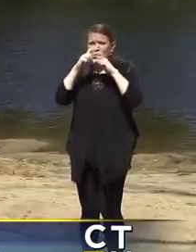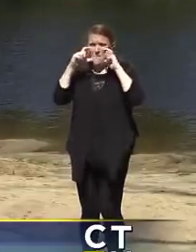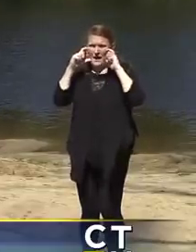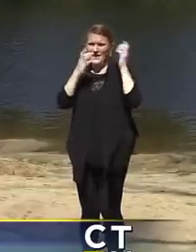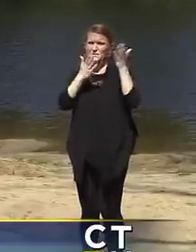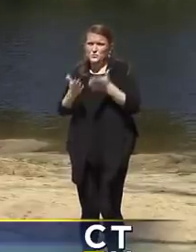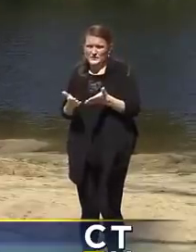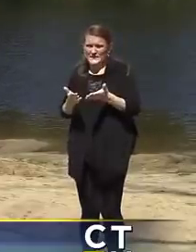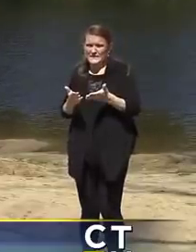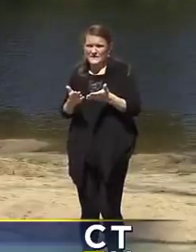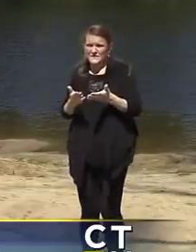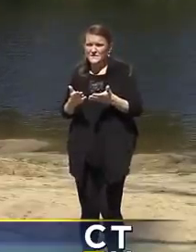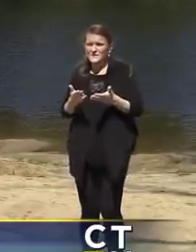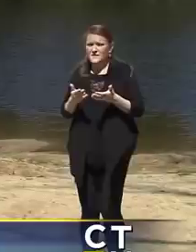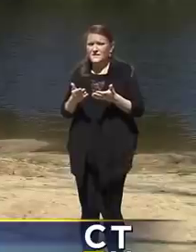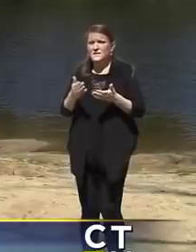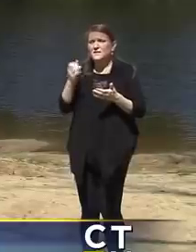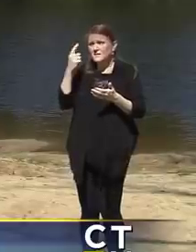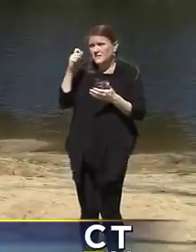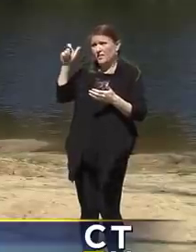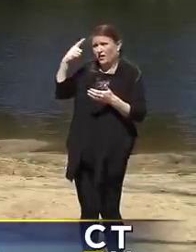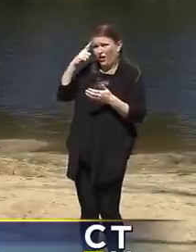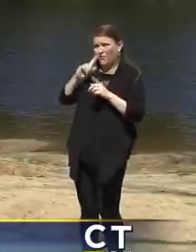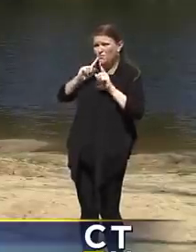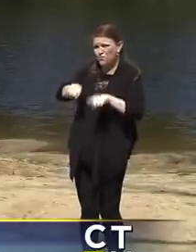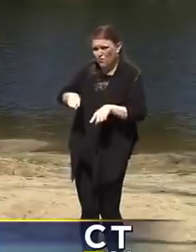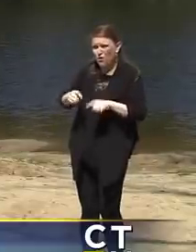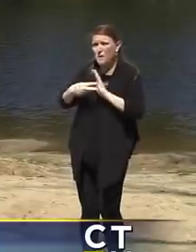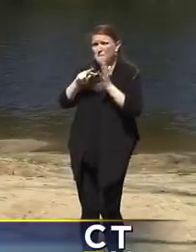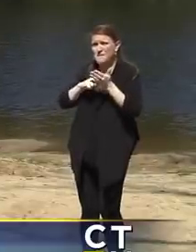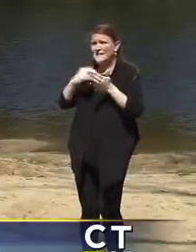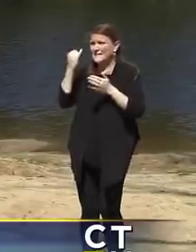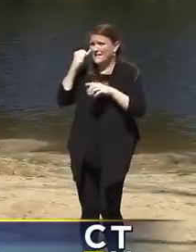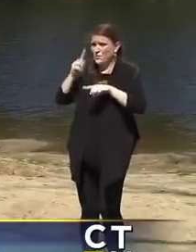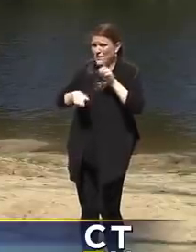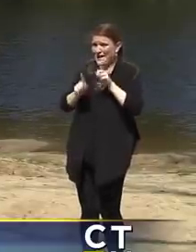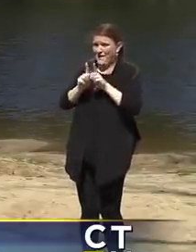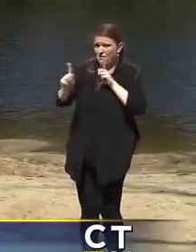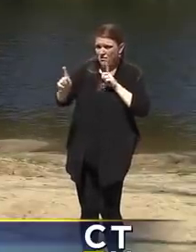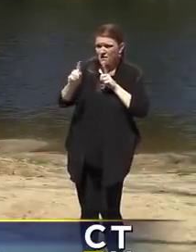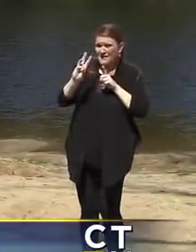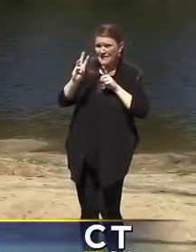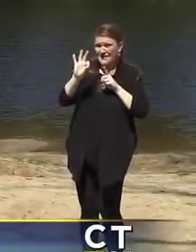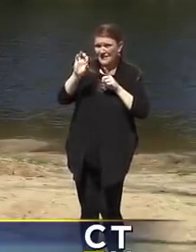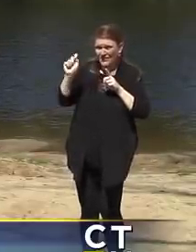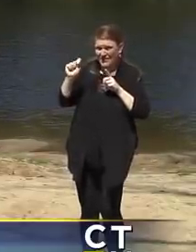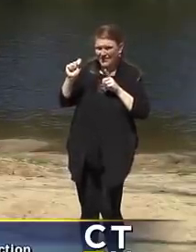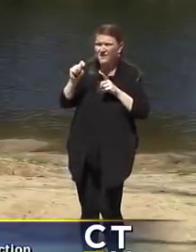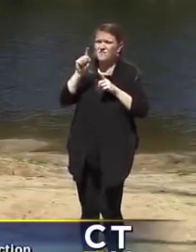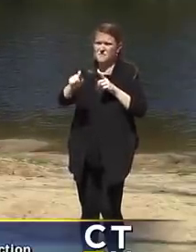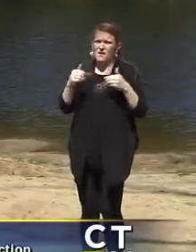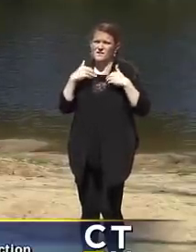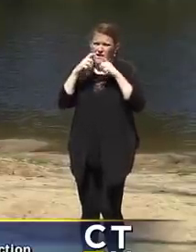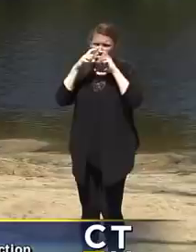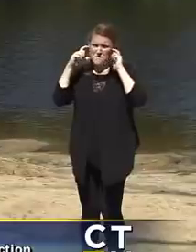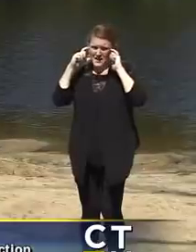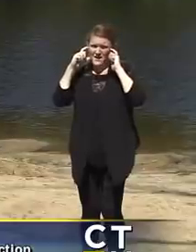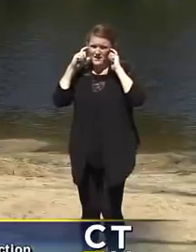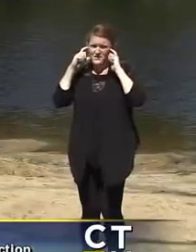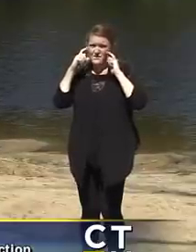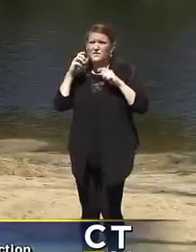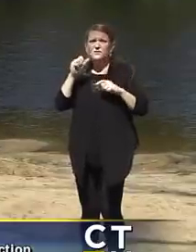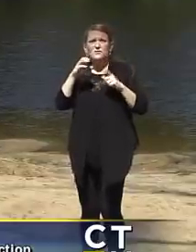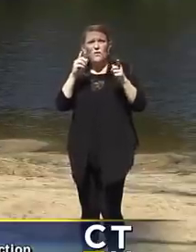if you can't maintain a social distance of 6 feet. And that includes when you're at a park. Have your mask available when you're in the parking